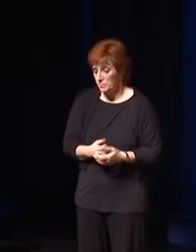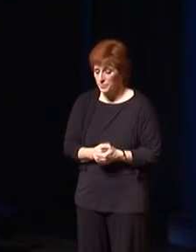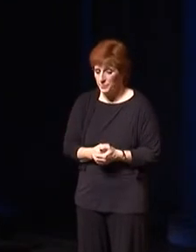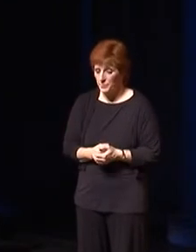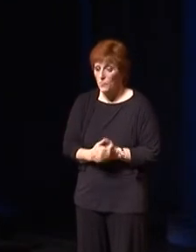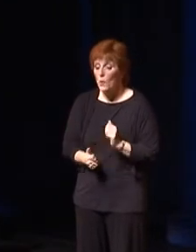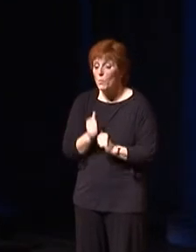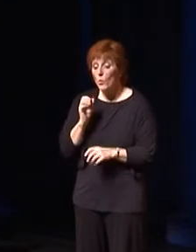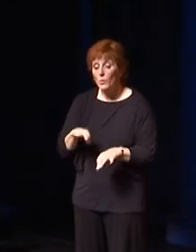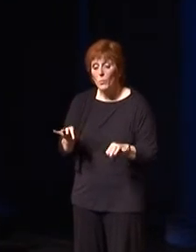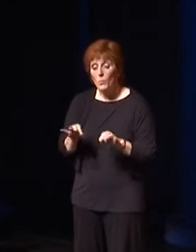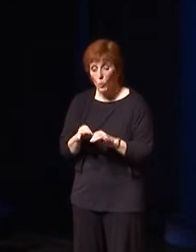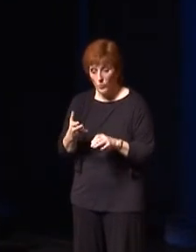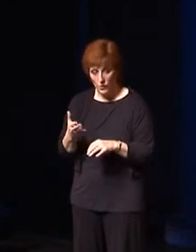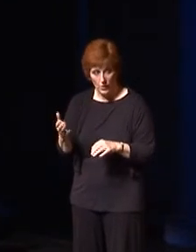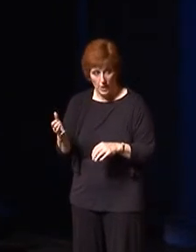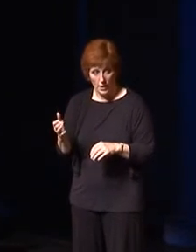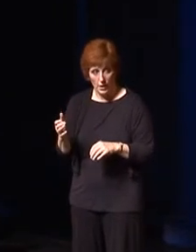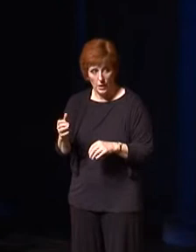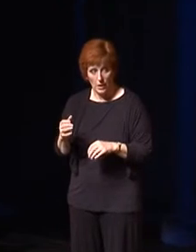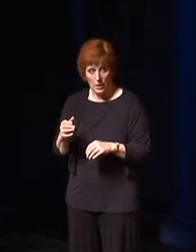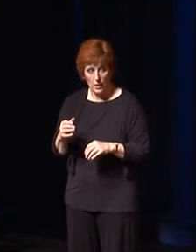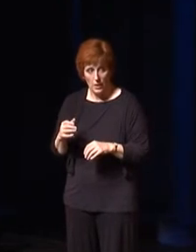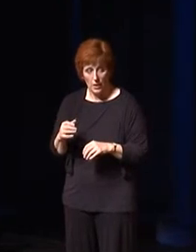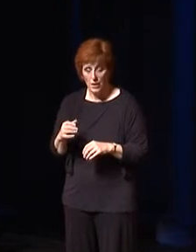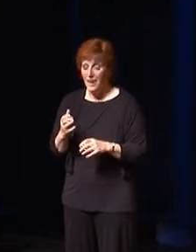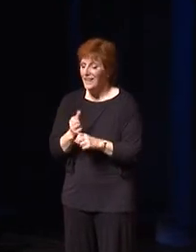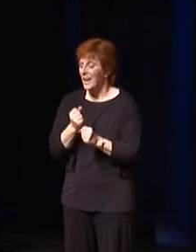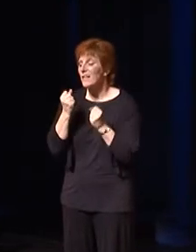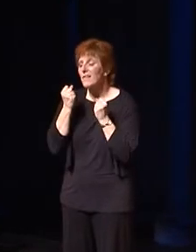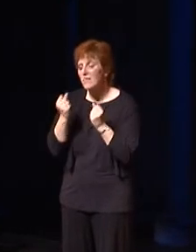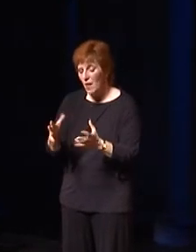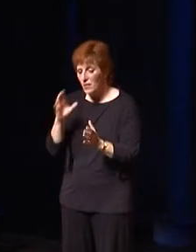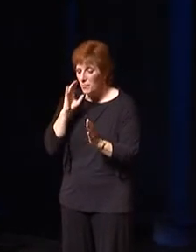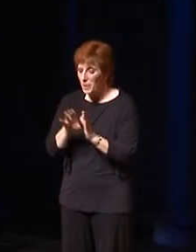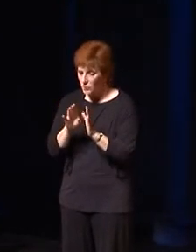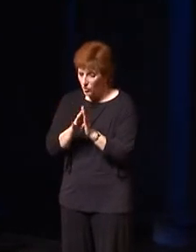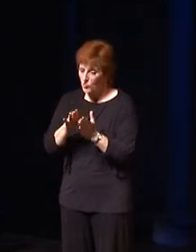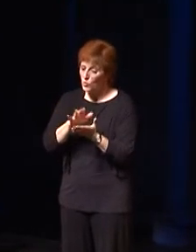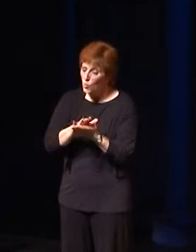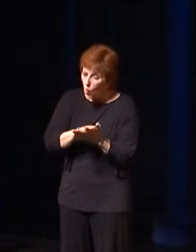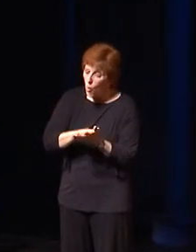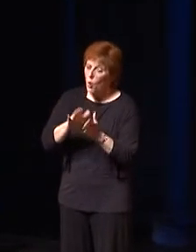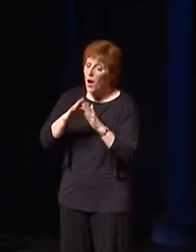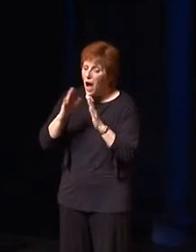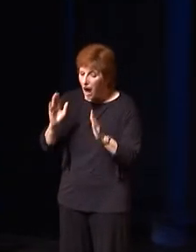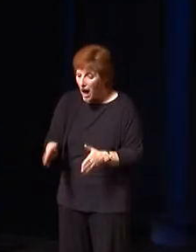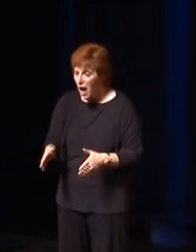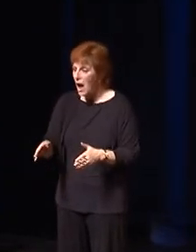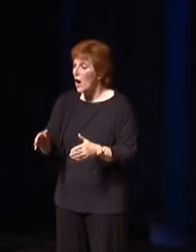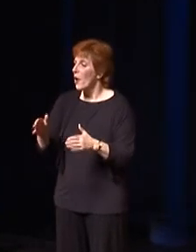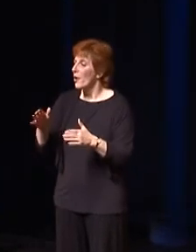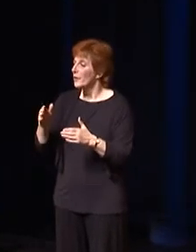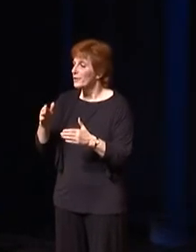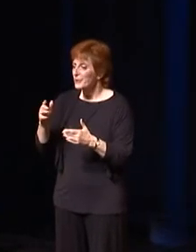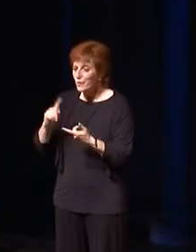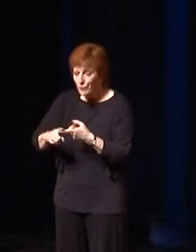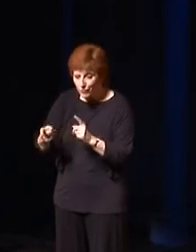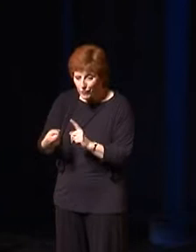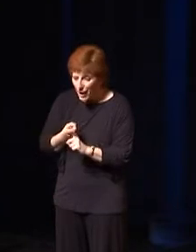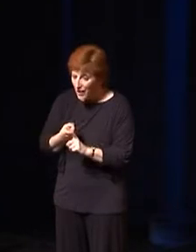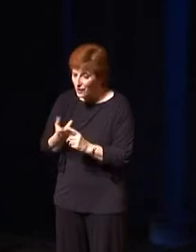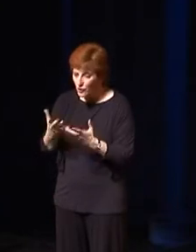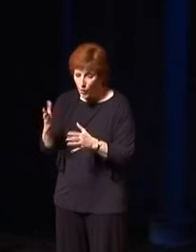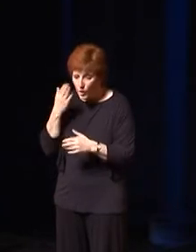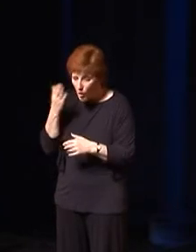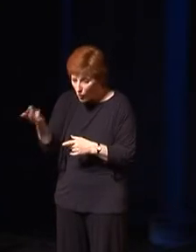But the most important thing is I get lots of pictures of the school, the house, any friends you might